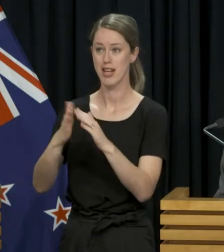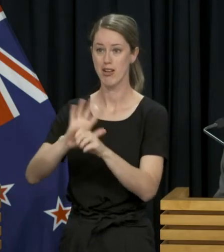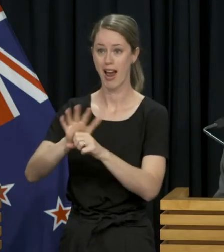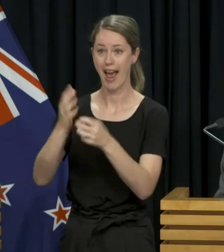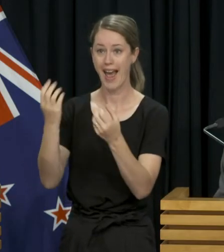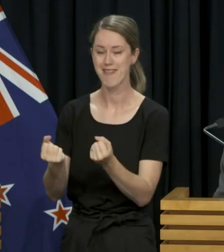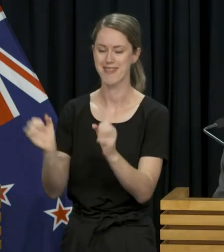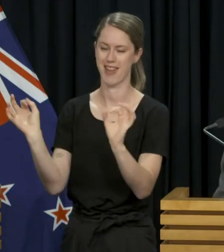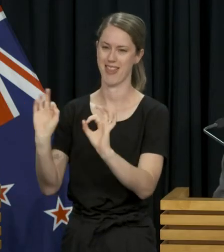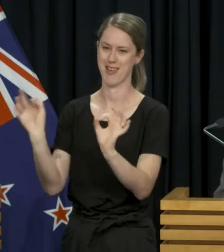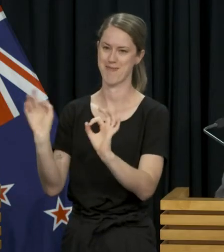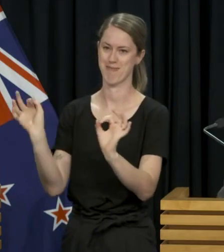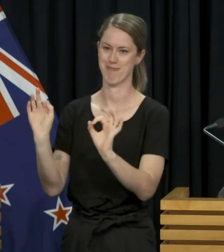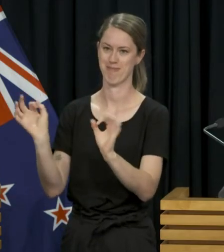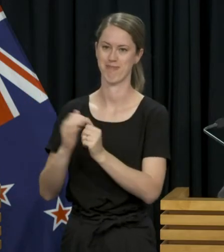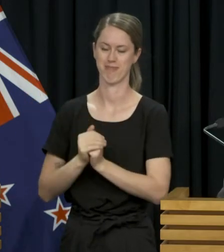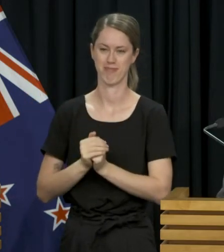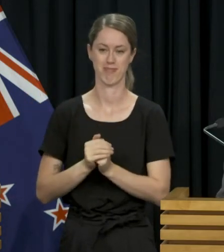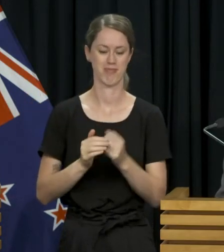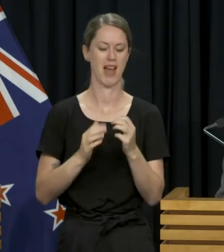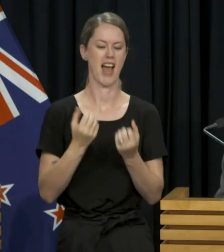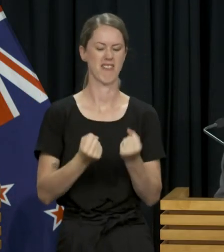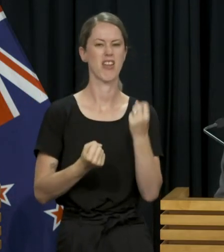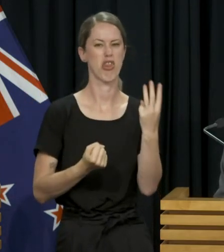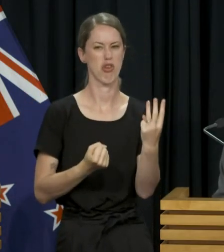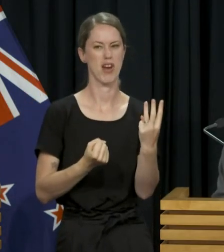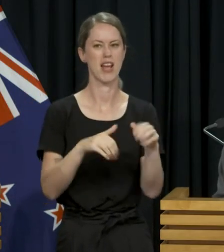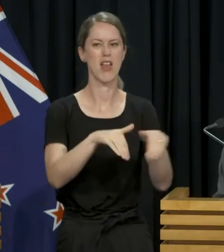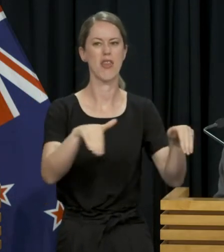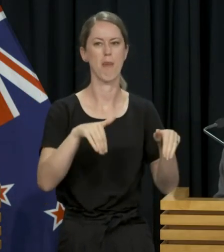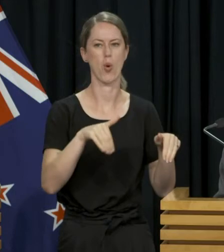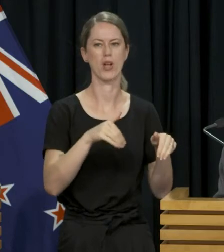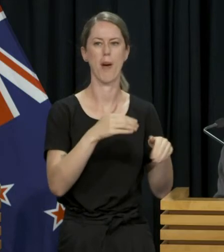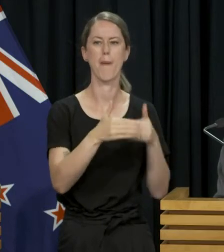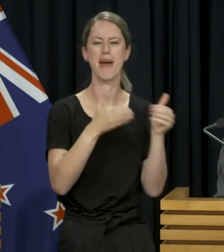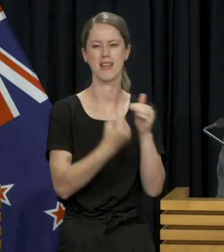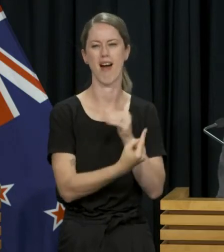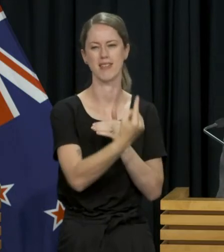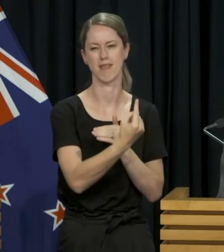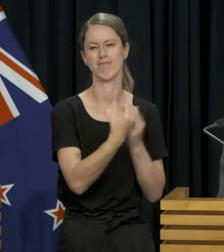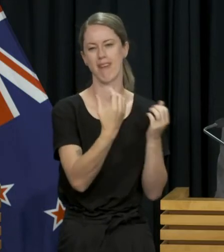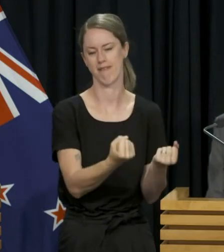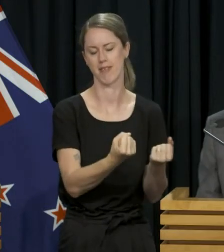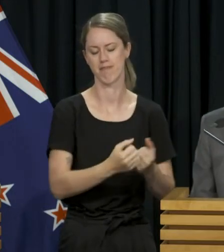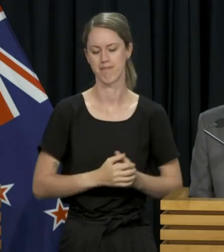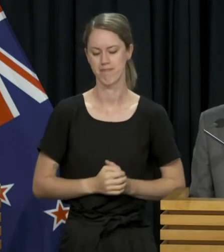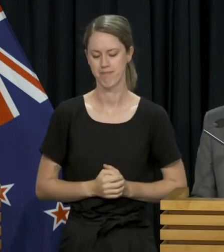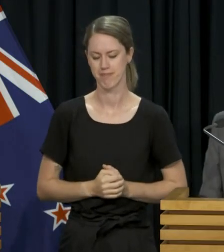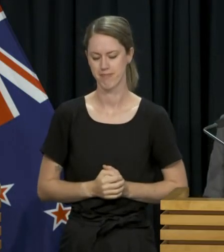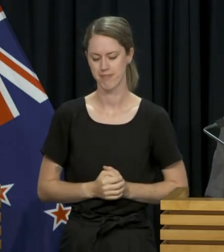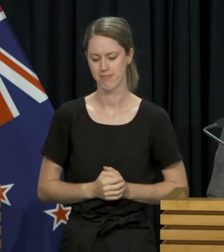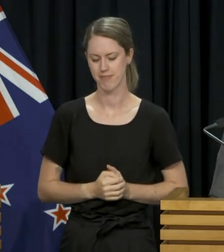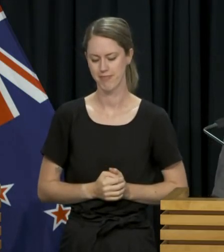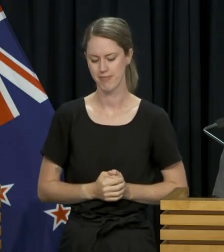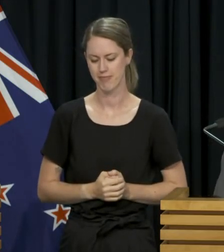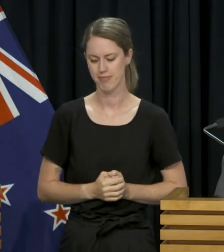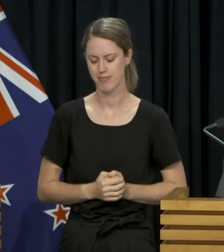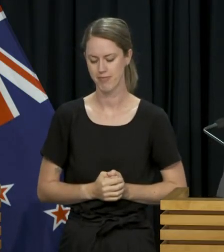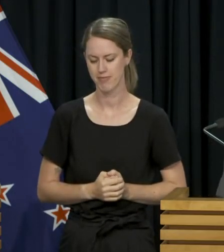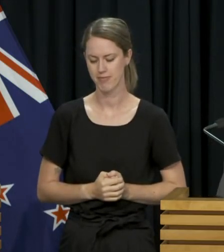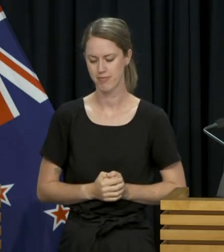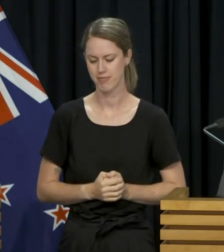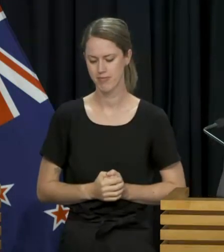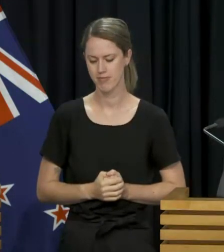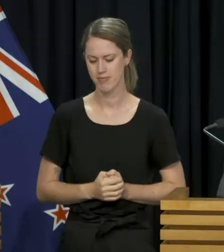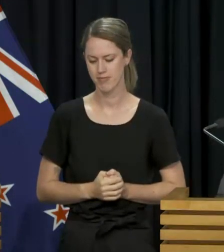in the community, and there are 3 cases at the border in managed isolation facilities. No further cases